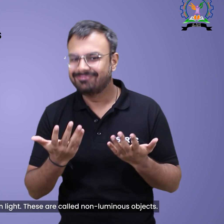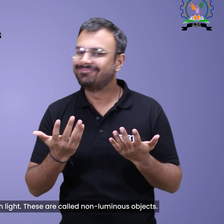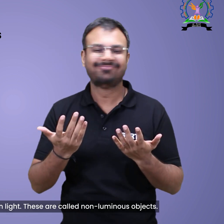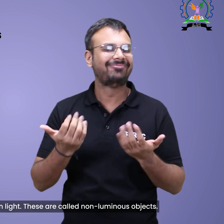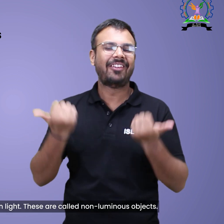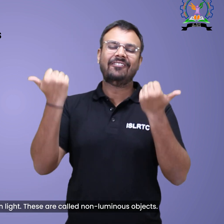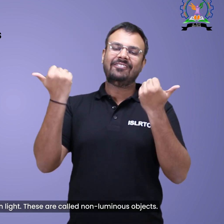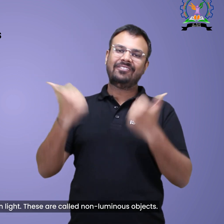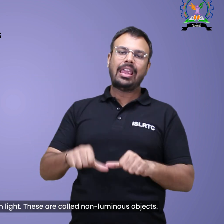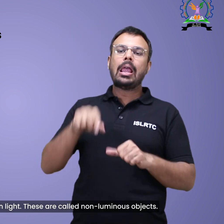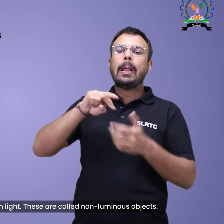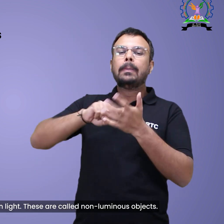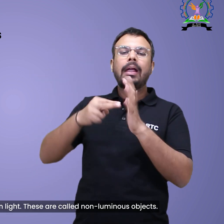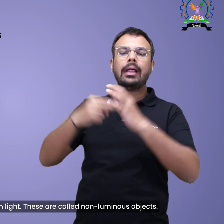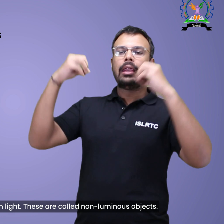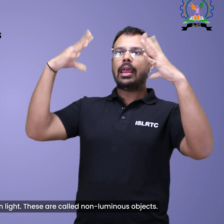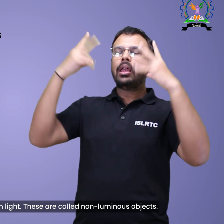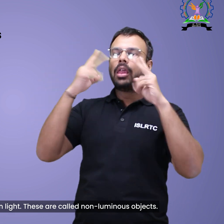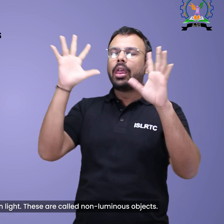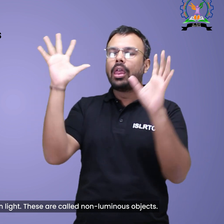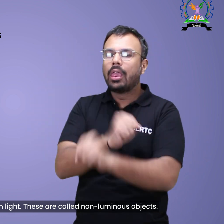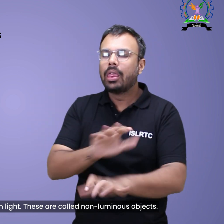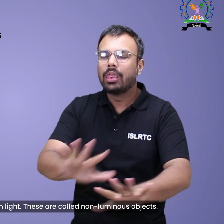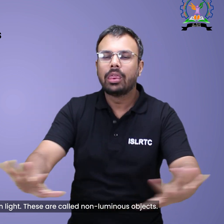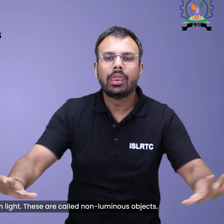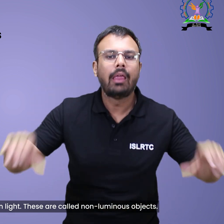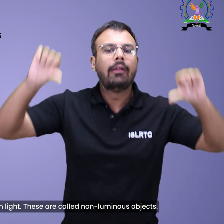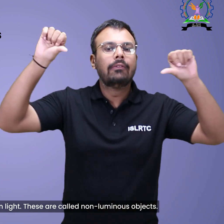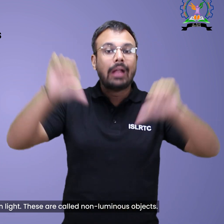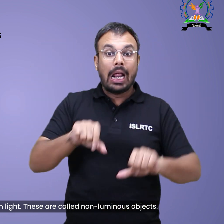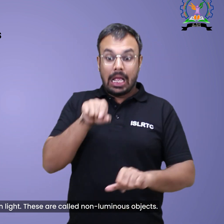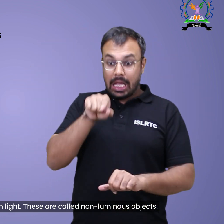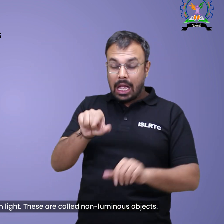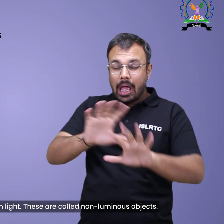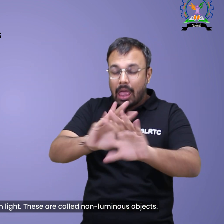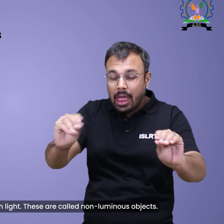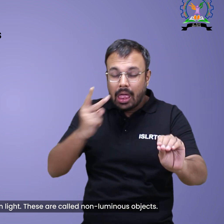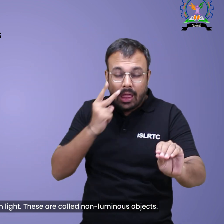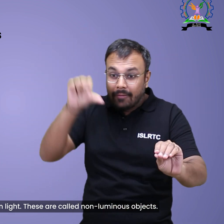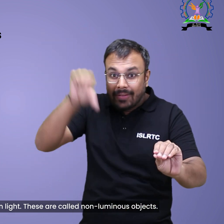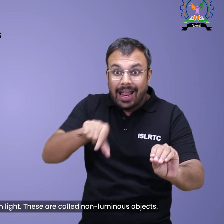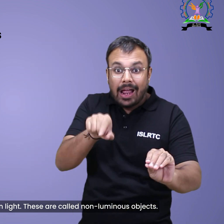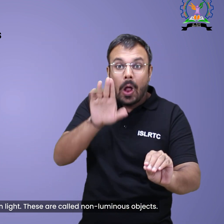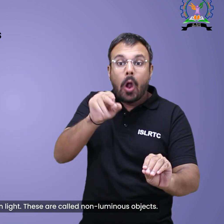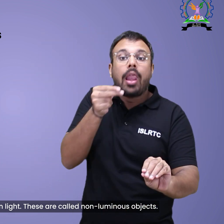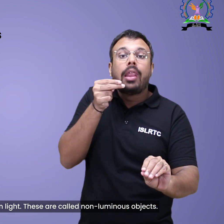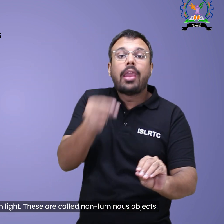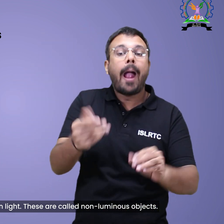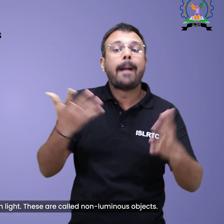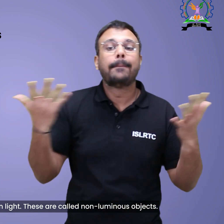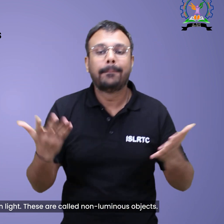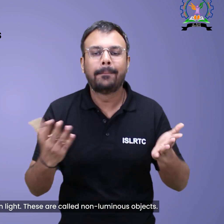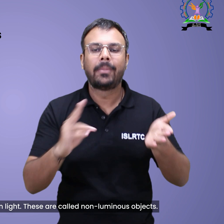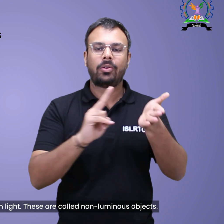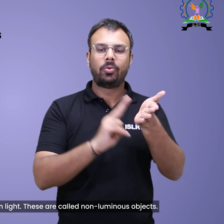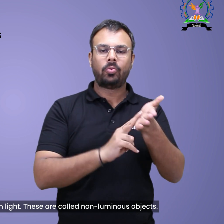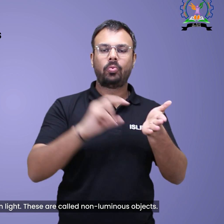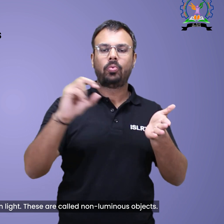We cannot as they don't have their own light. These are called non-luminous objects.